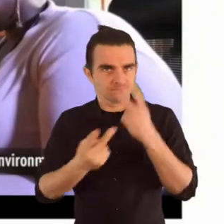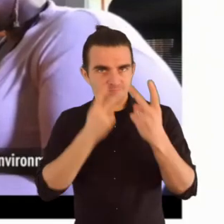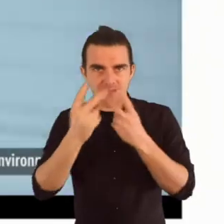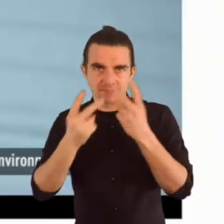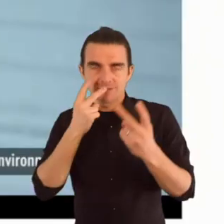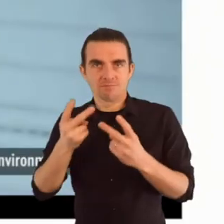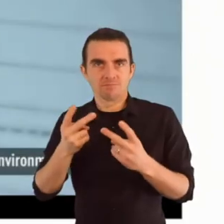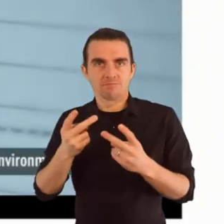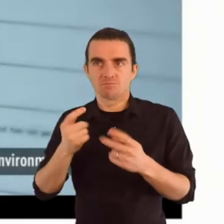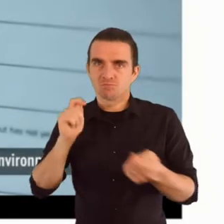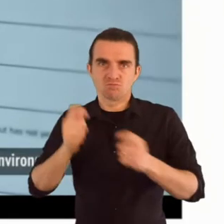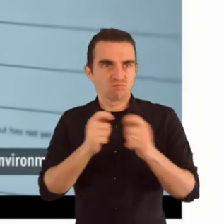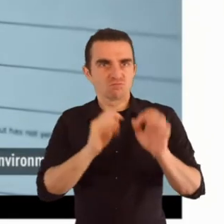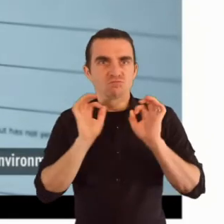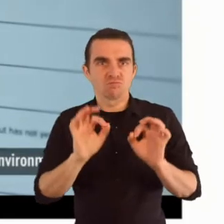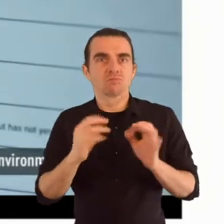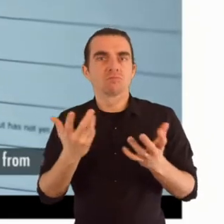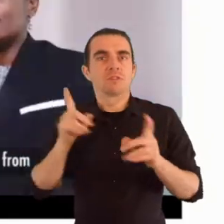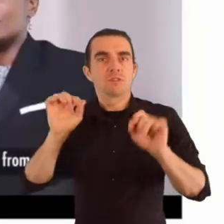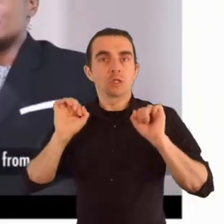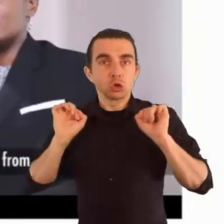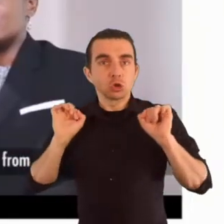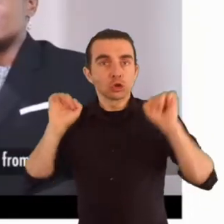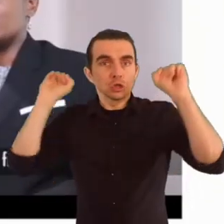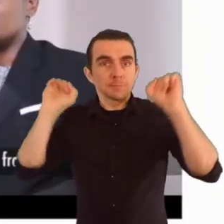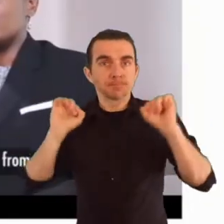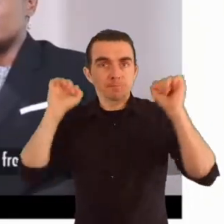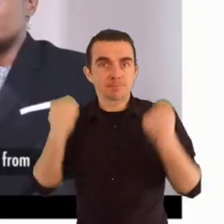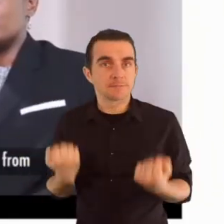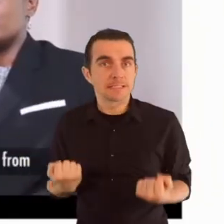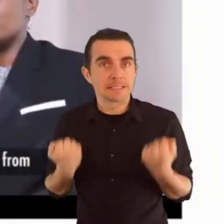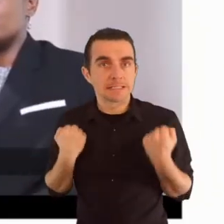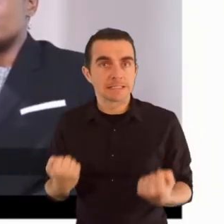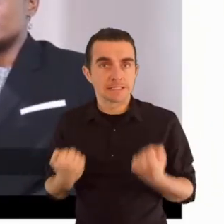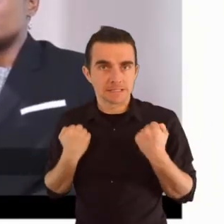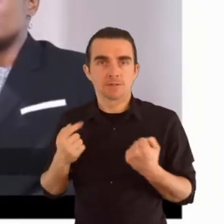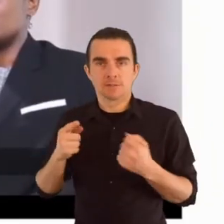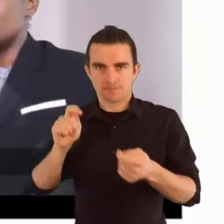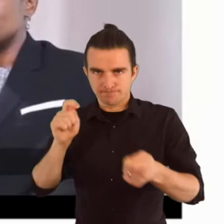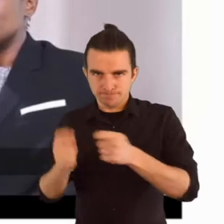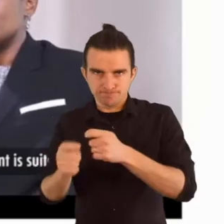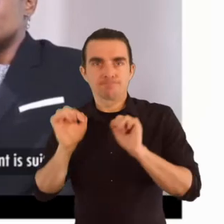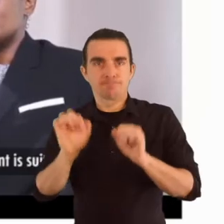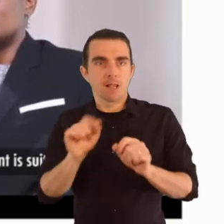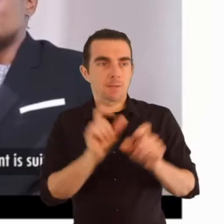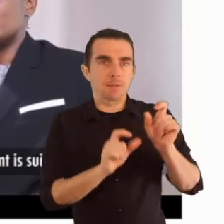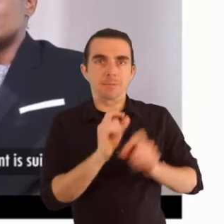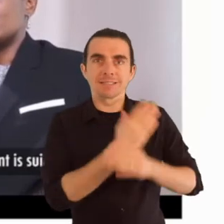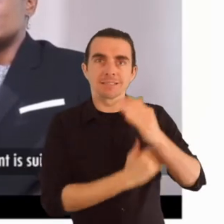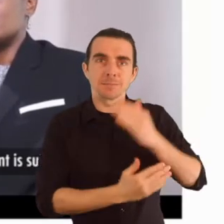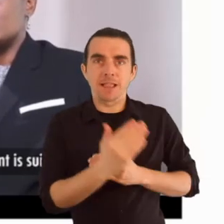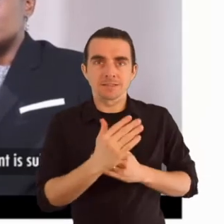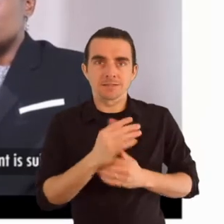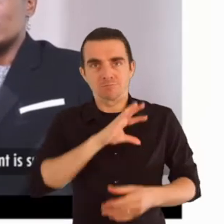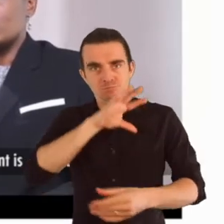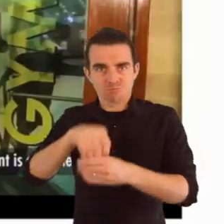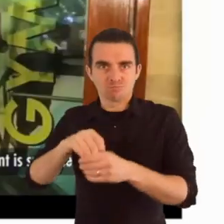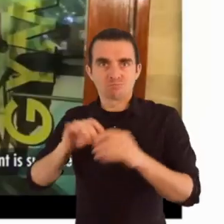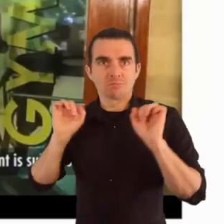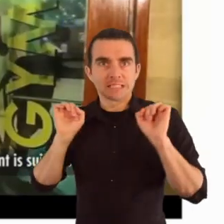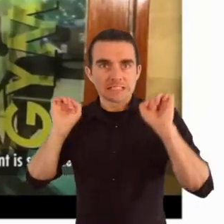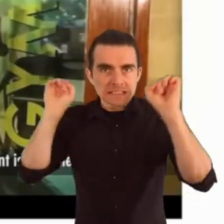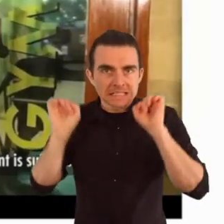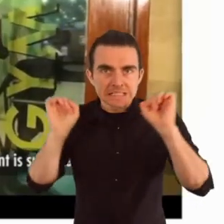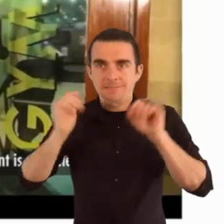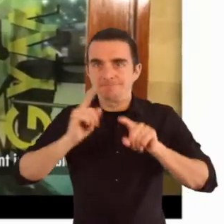It's around having a fully inclusive environment. The facilities that we all benefit from, for example, the gym, we ensure that the gym workout